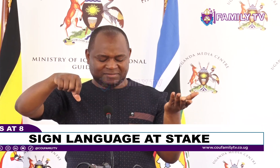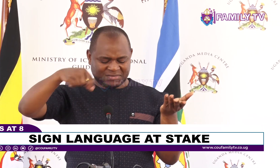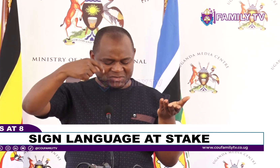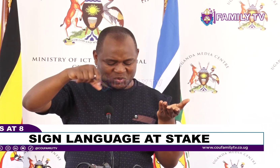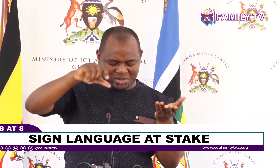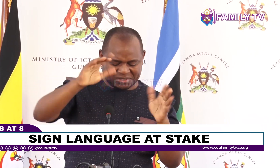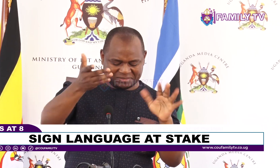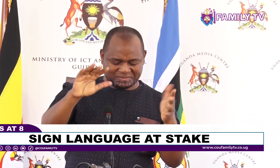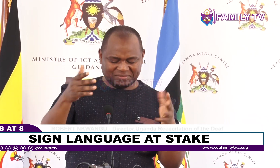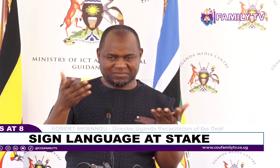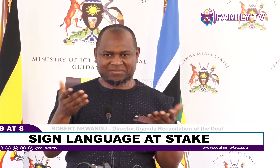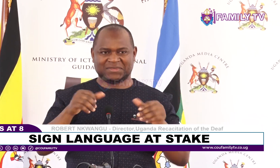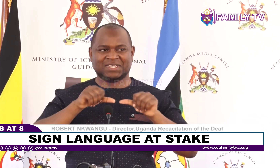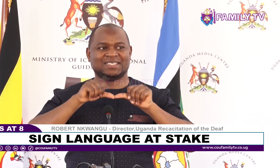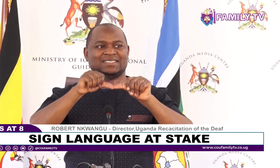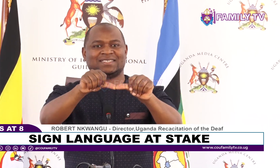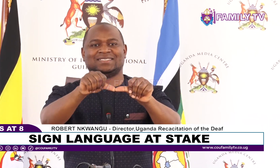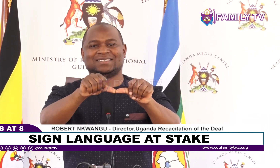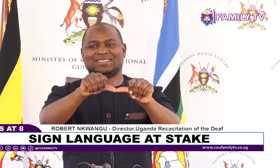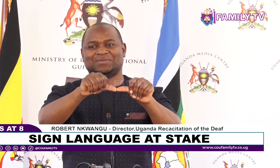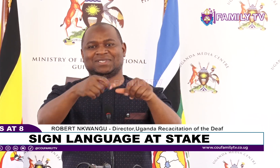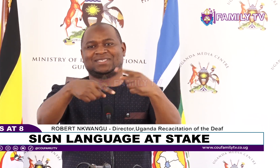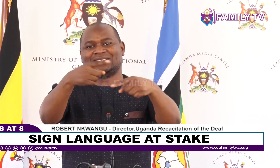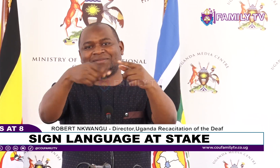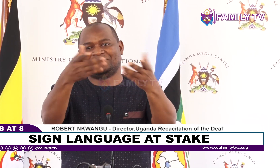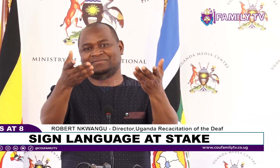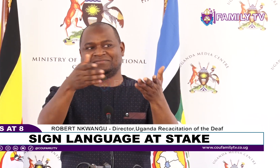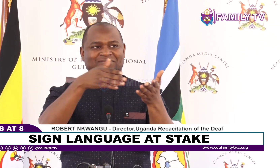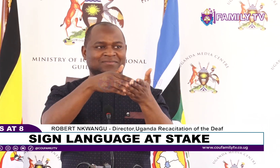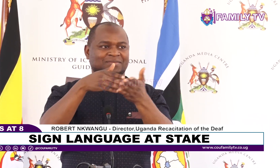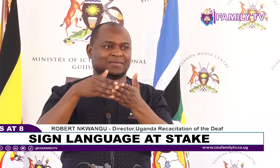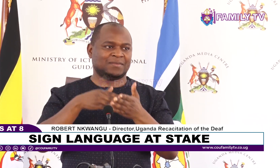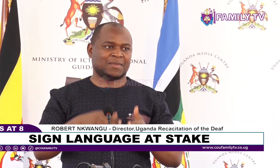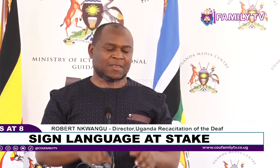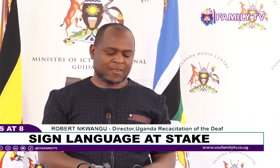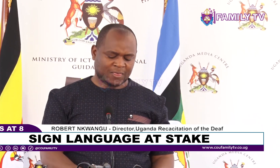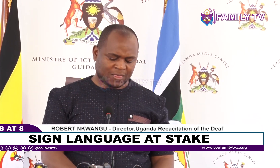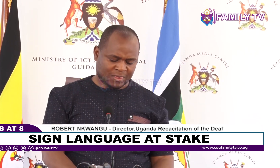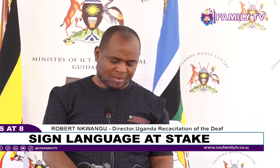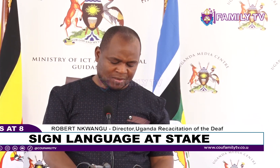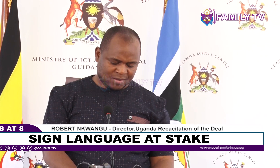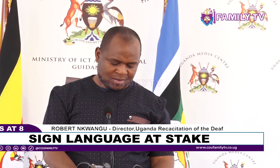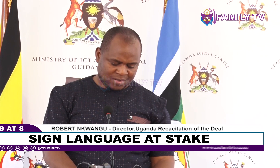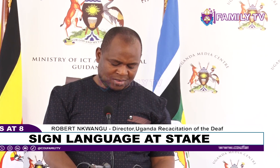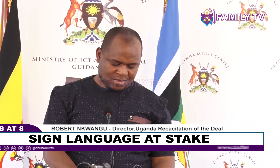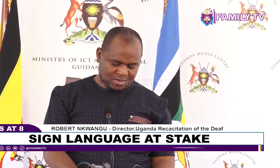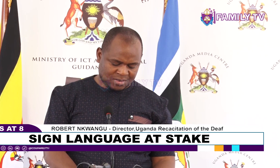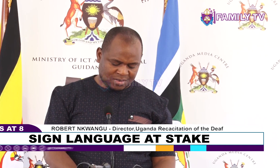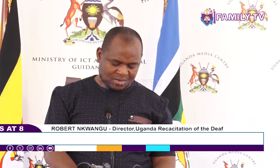language is stake. So sustainability will be a very big question moving forward.